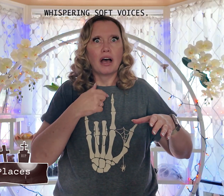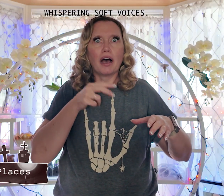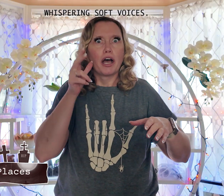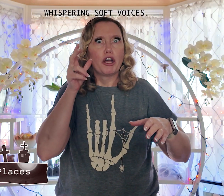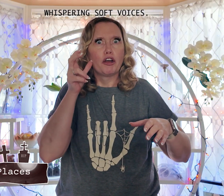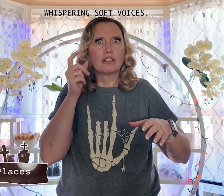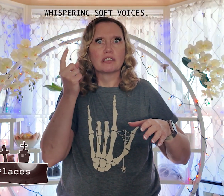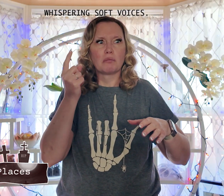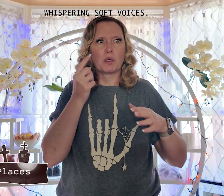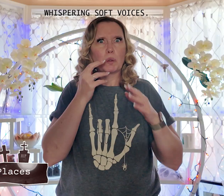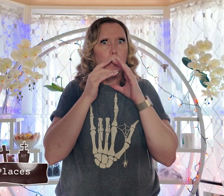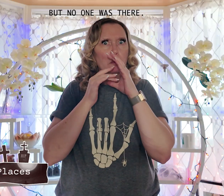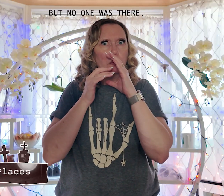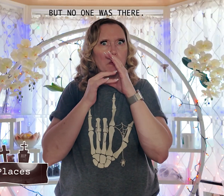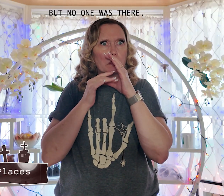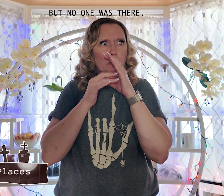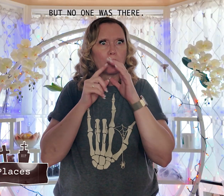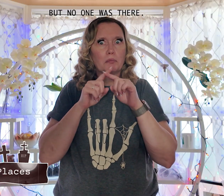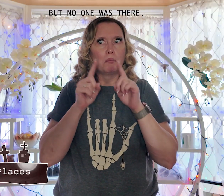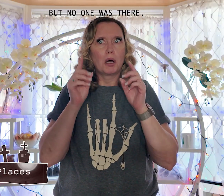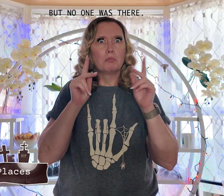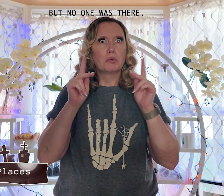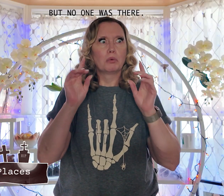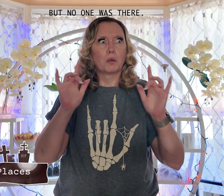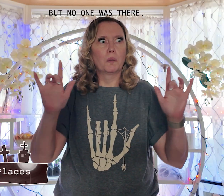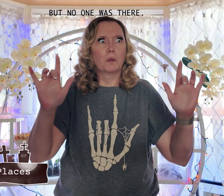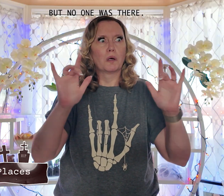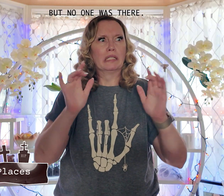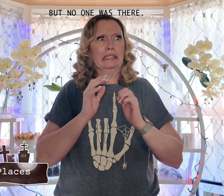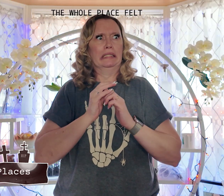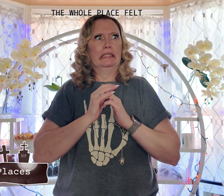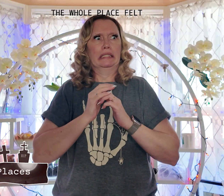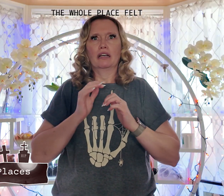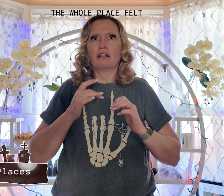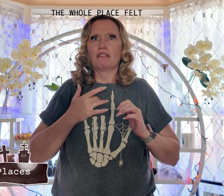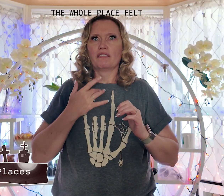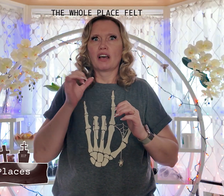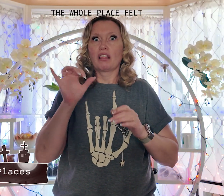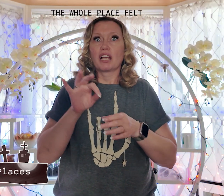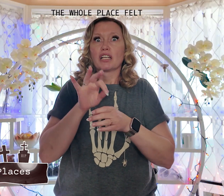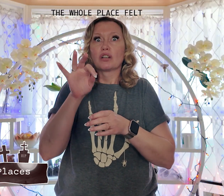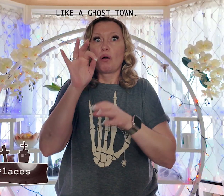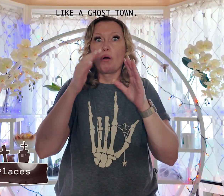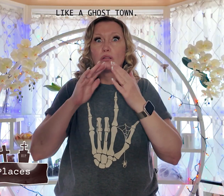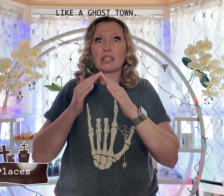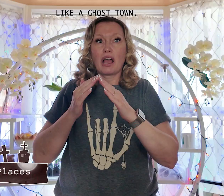soft voices, but no one was there. The whole place felt like a